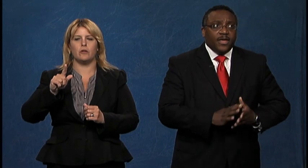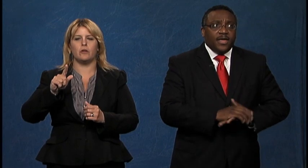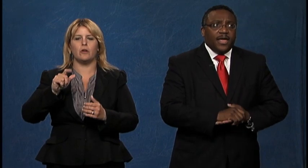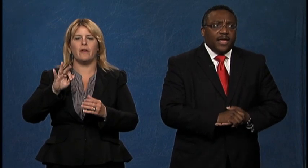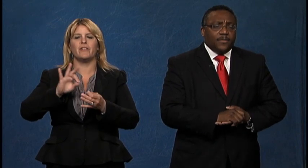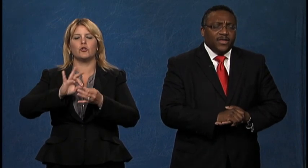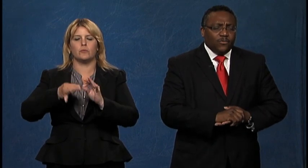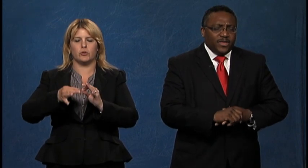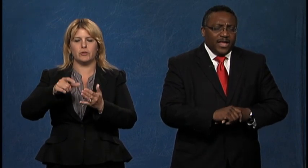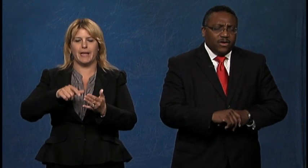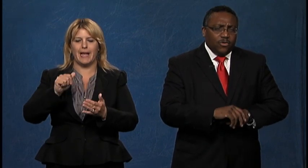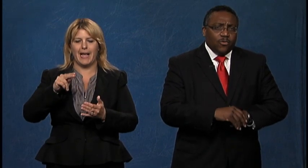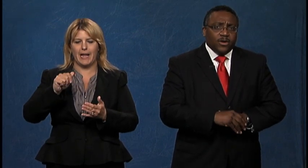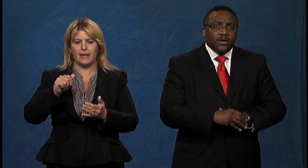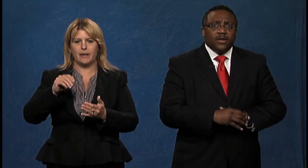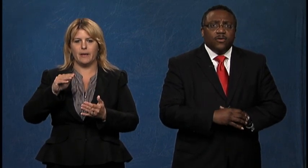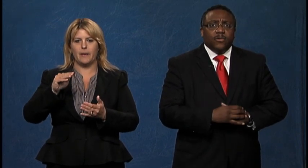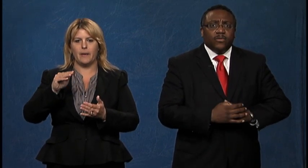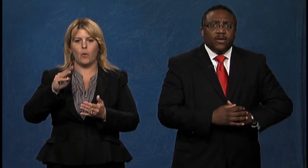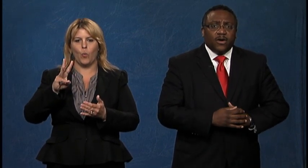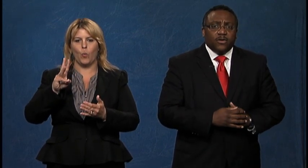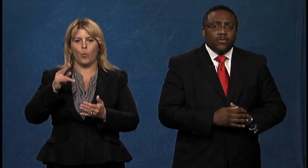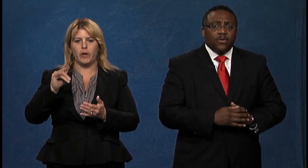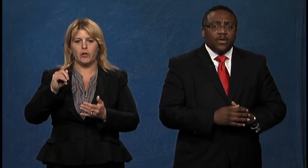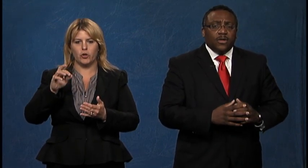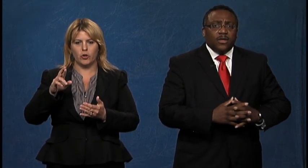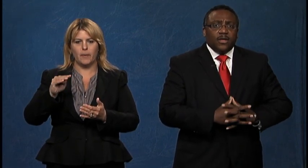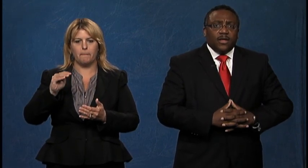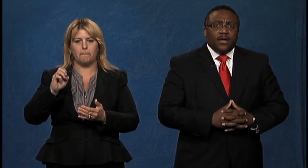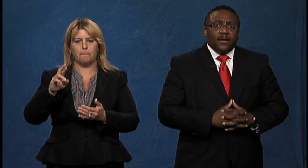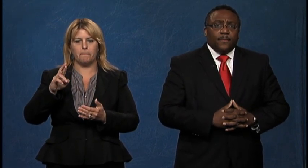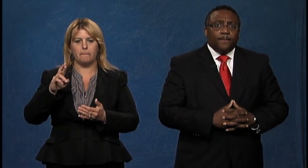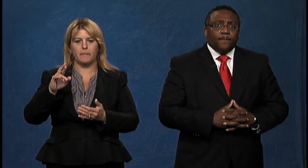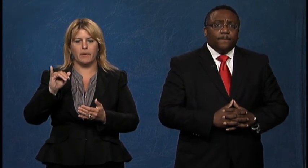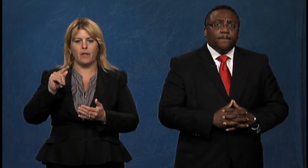Meredith, and I believe it was Danielle Gordon who wrote the article.